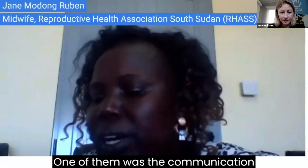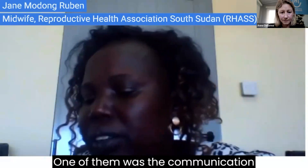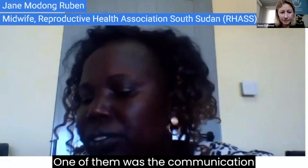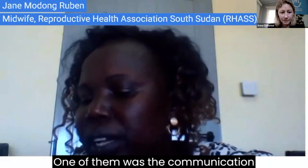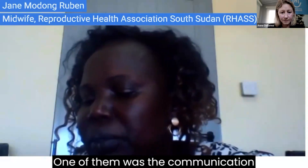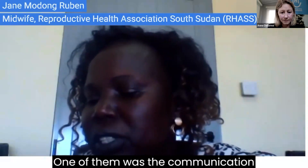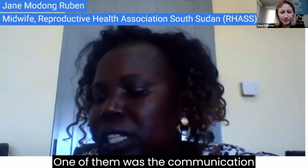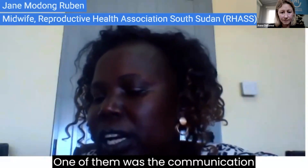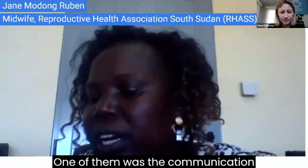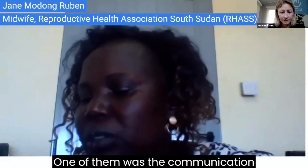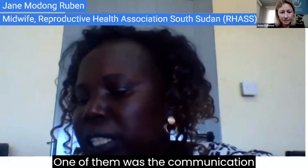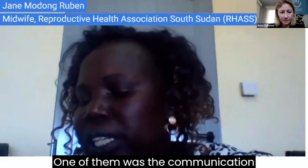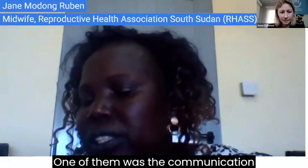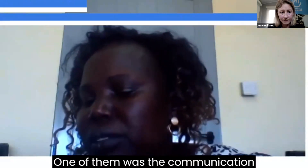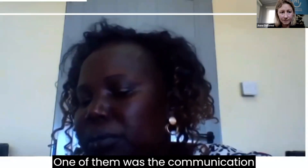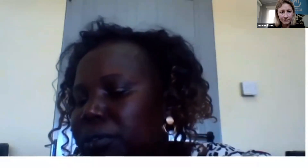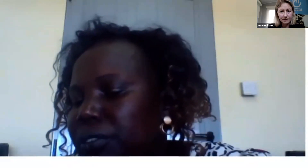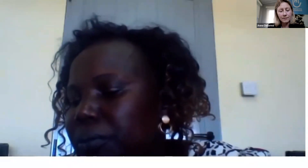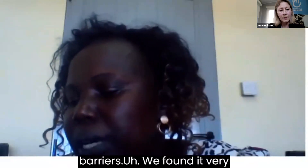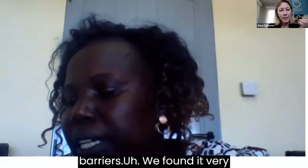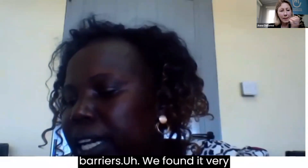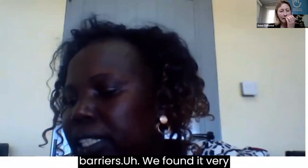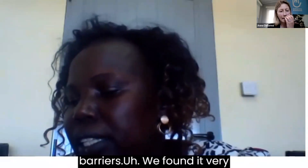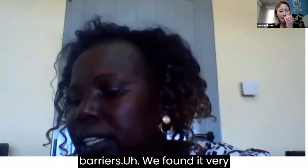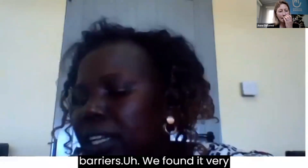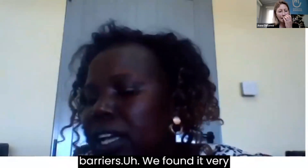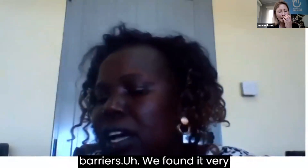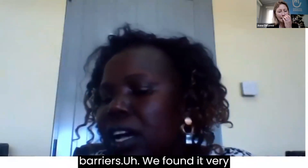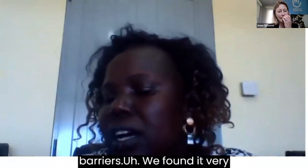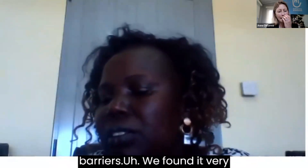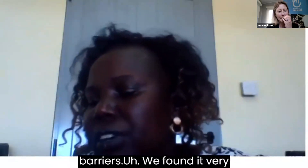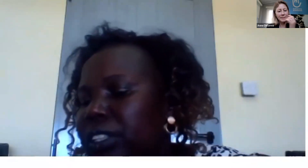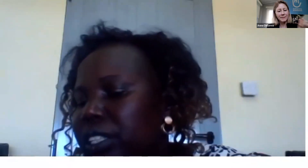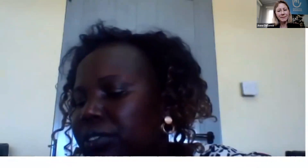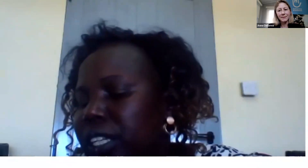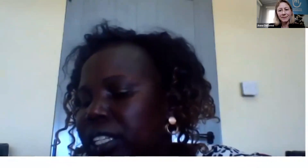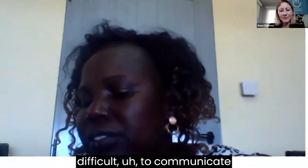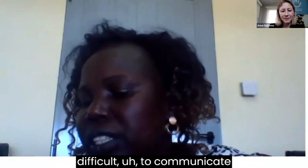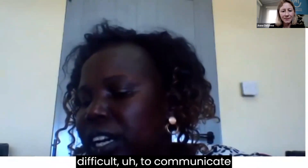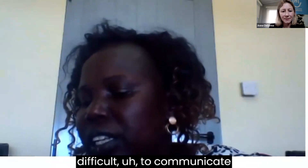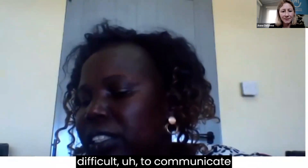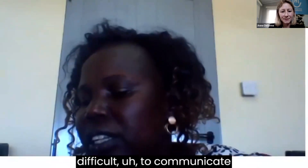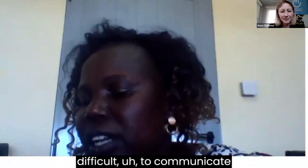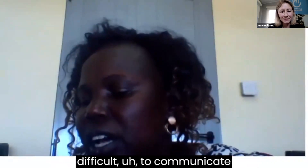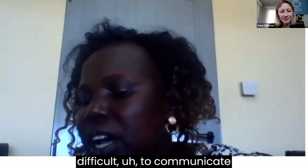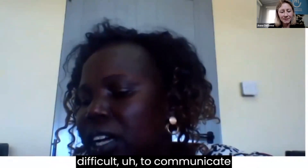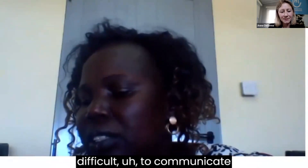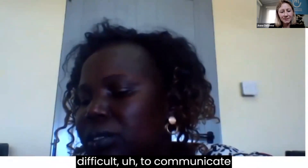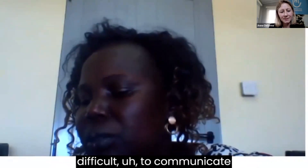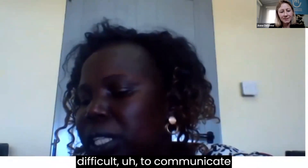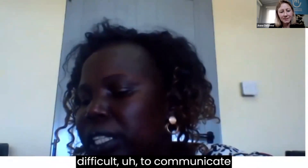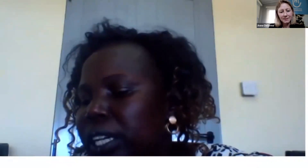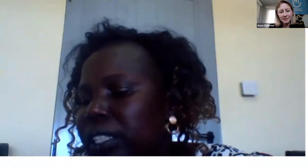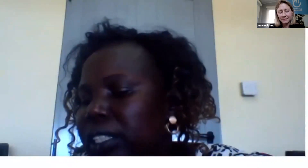One of them was the communication barriers. We found it very difficult